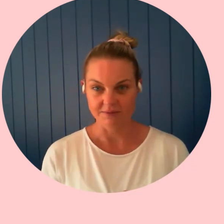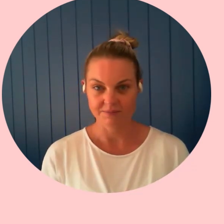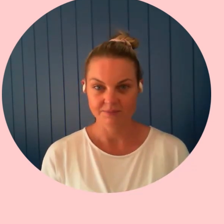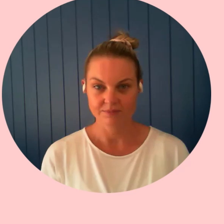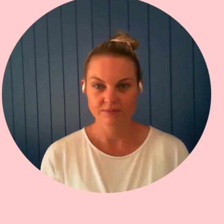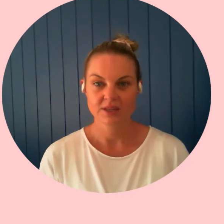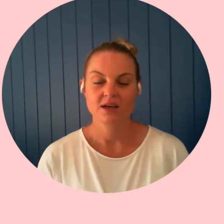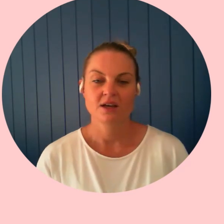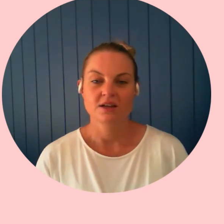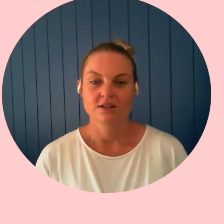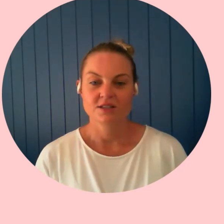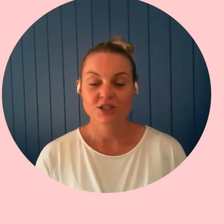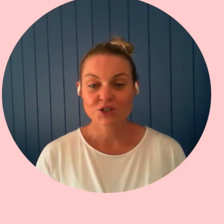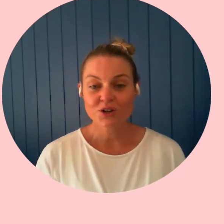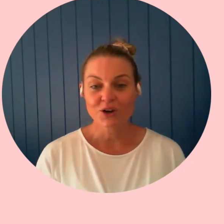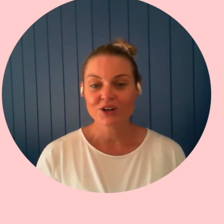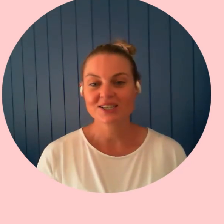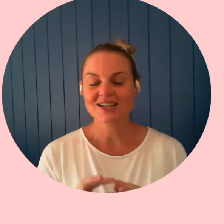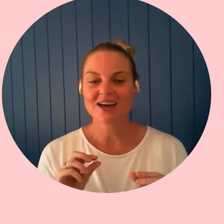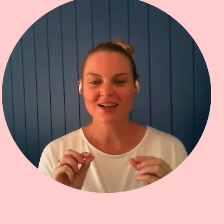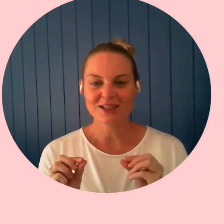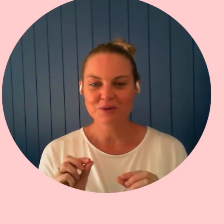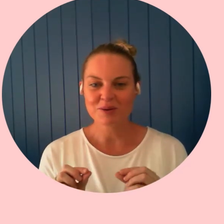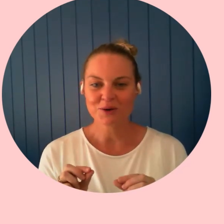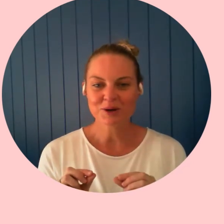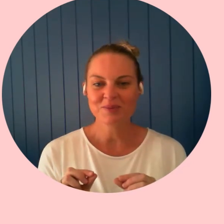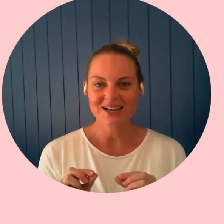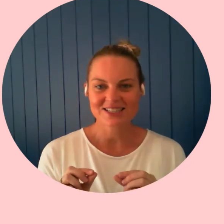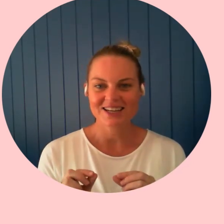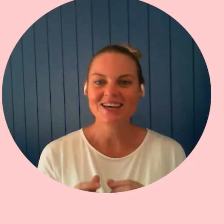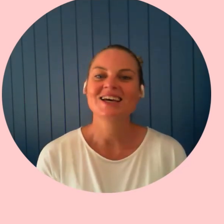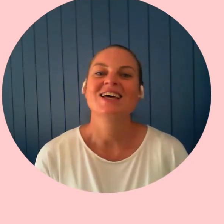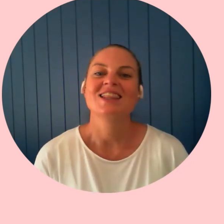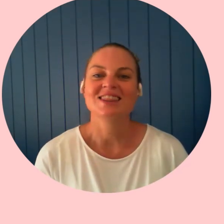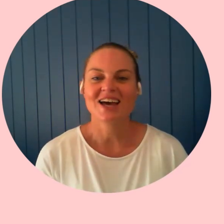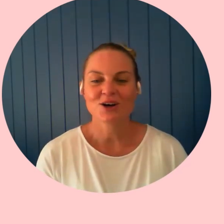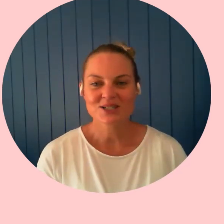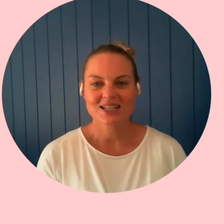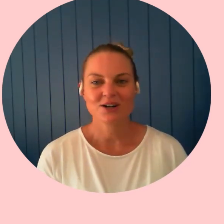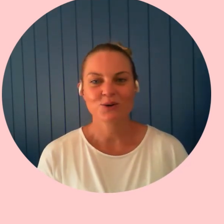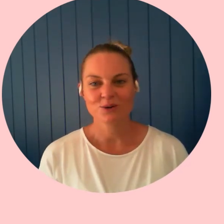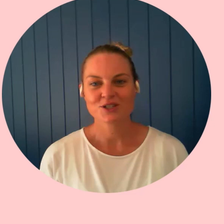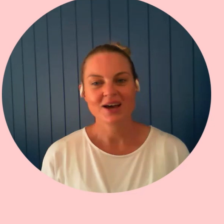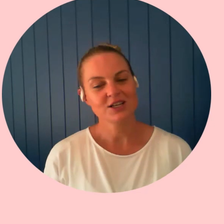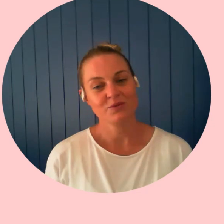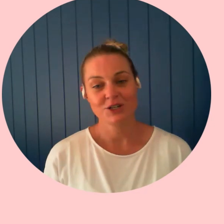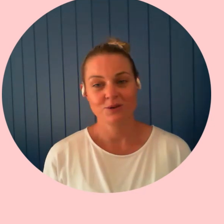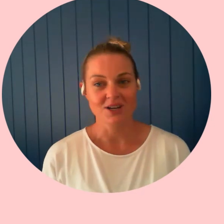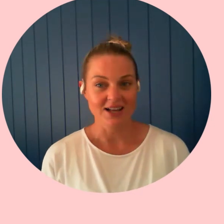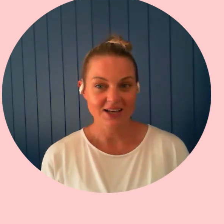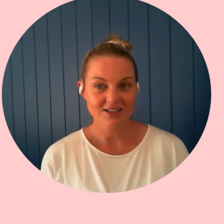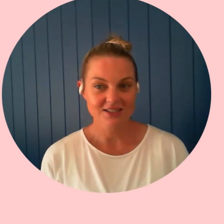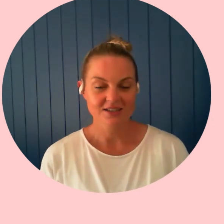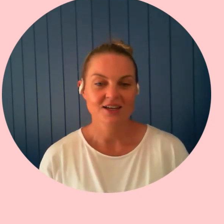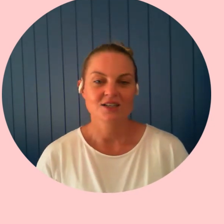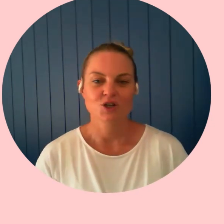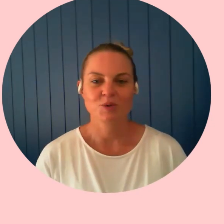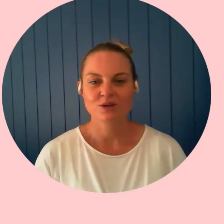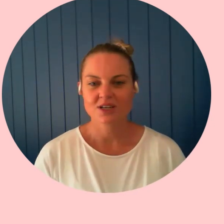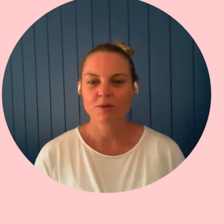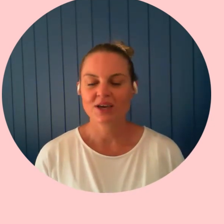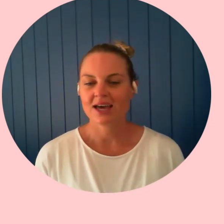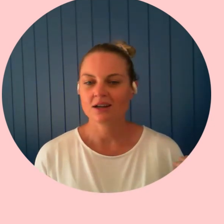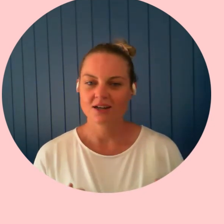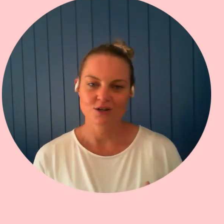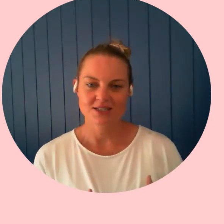Auslan. Did you know, just to add that little bit more complexity, that Auslan also has regional dialects? So because